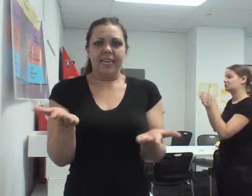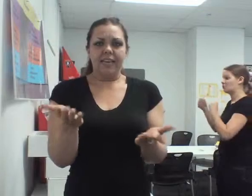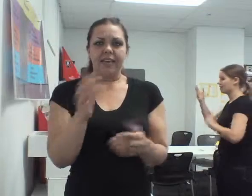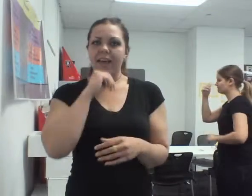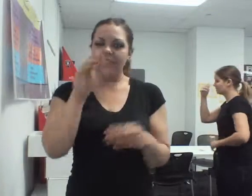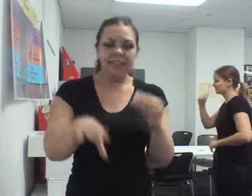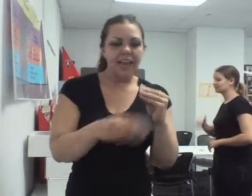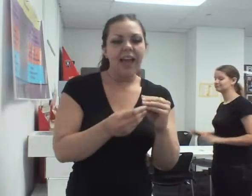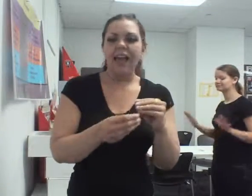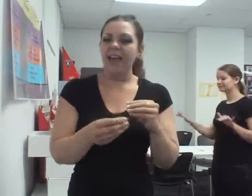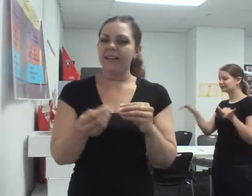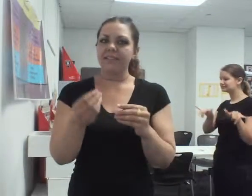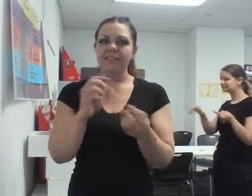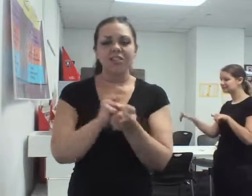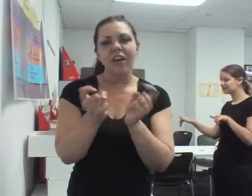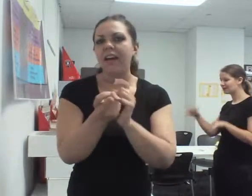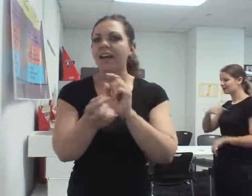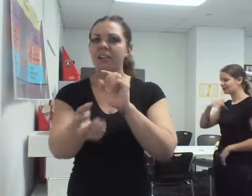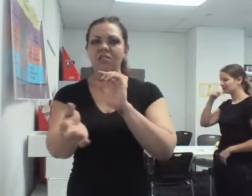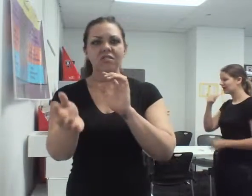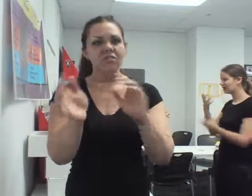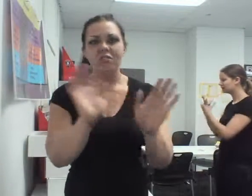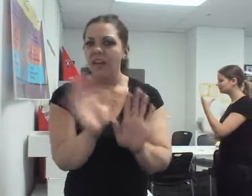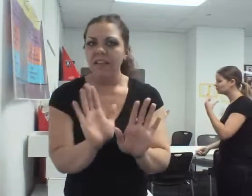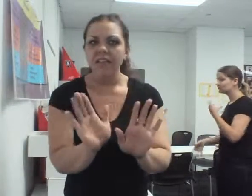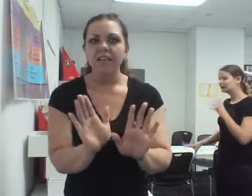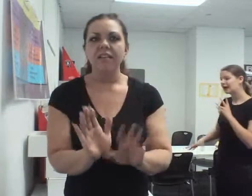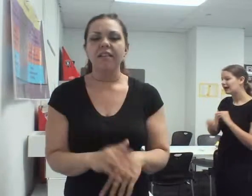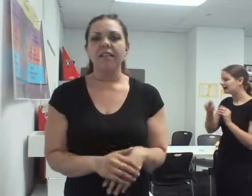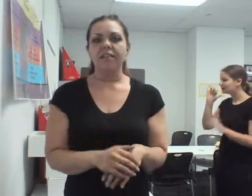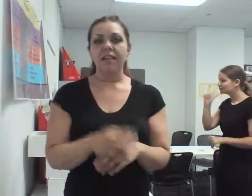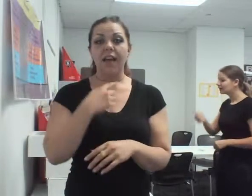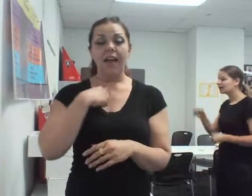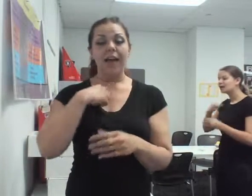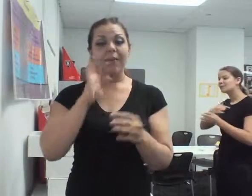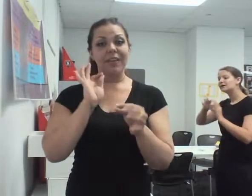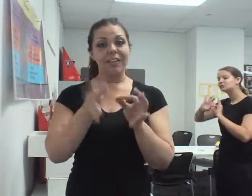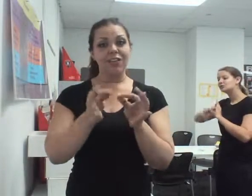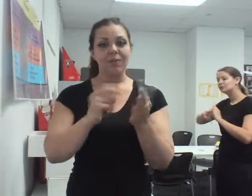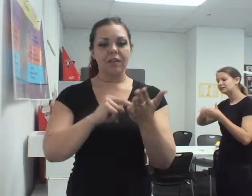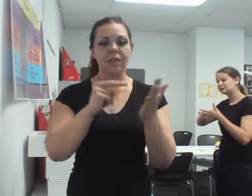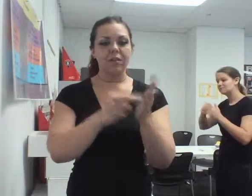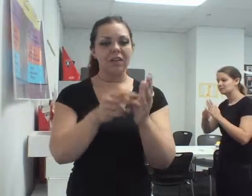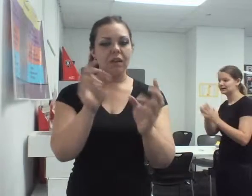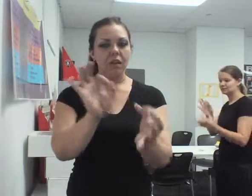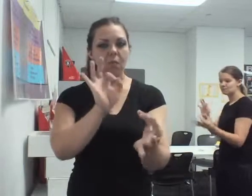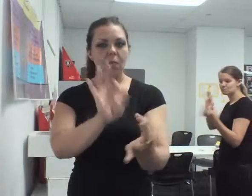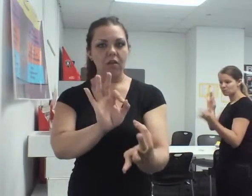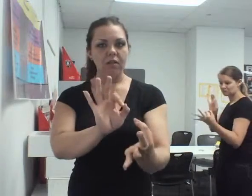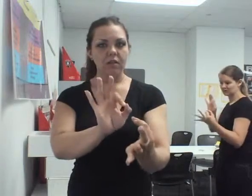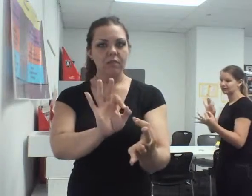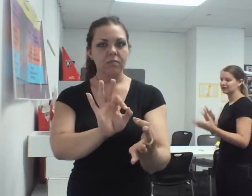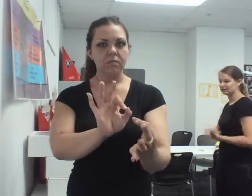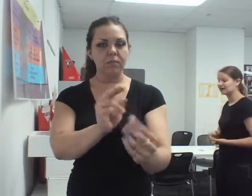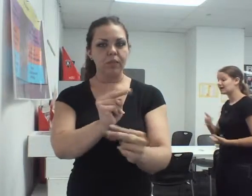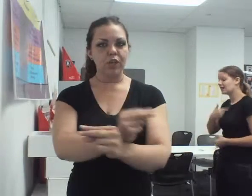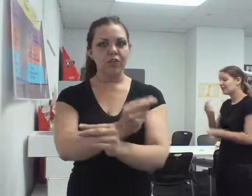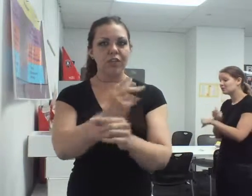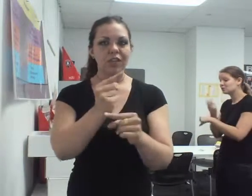adding. I'm not omitting. I'm interpreting the meaning perfectly. I'm just using the appropriate language